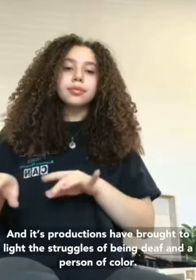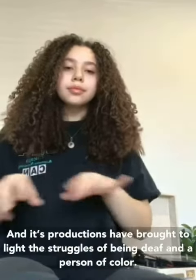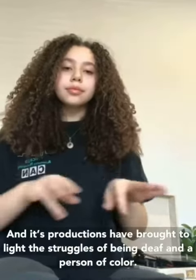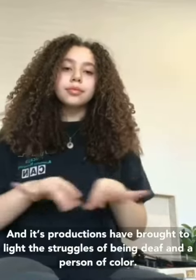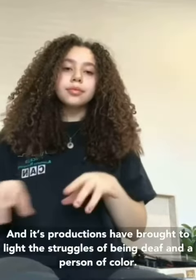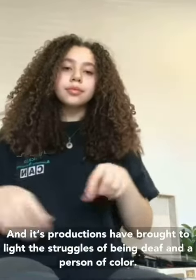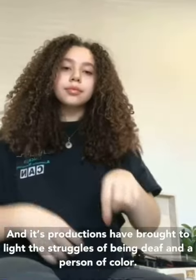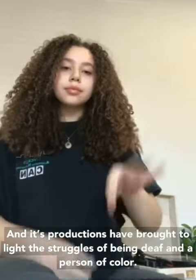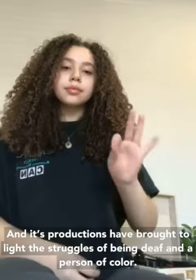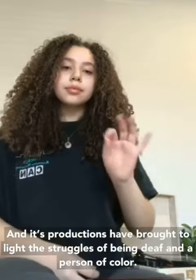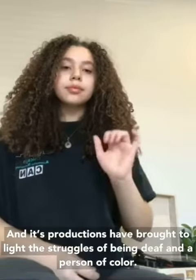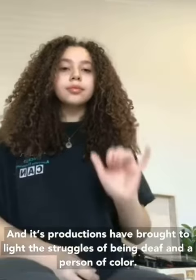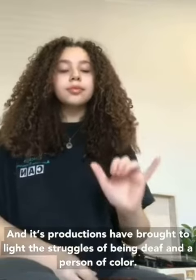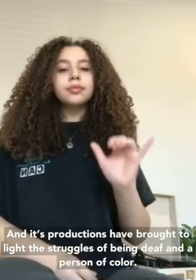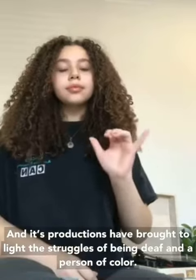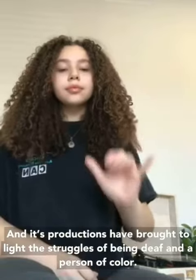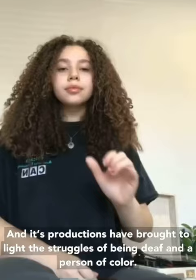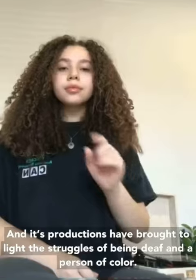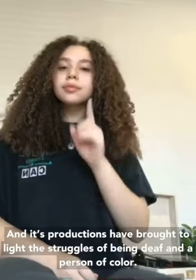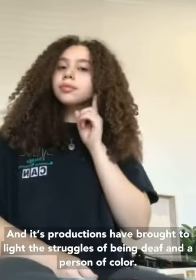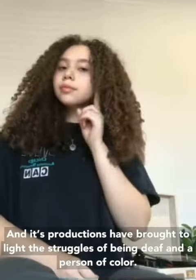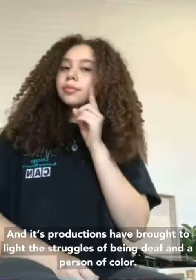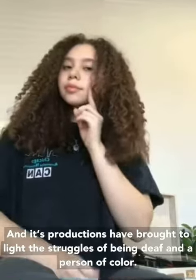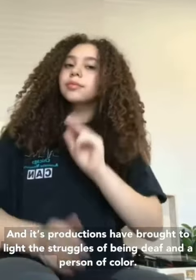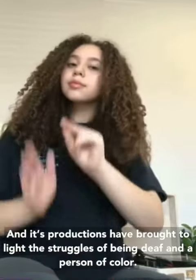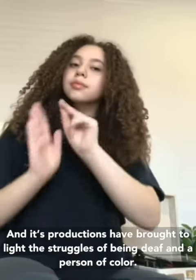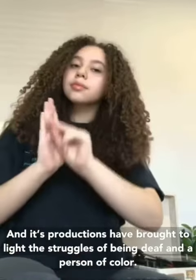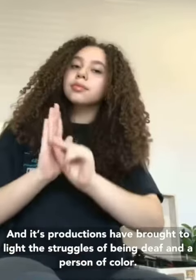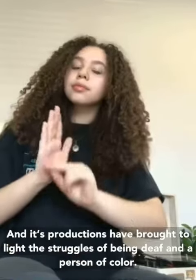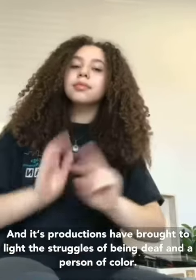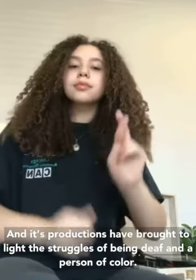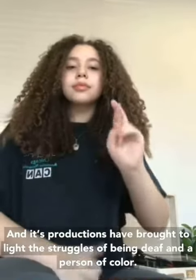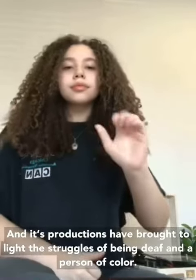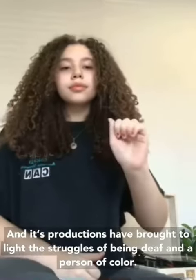And its productions have brought to light the struggles of being deaf and a person of color.